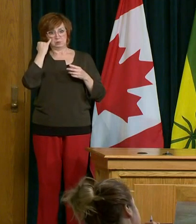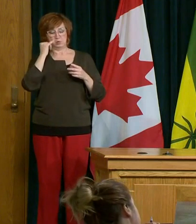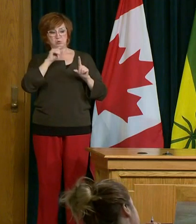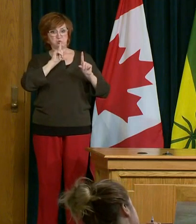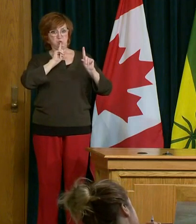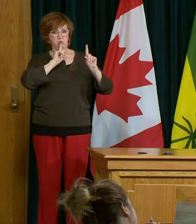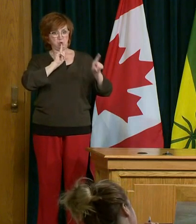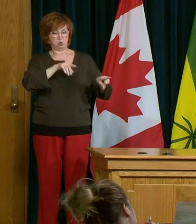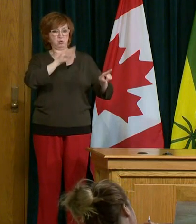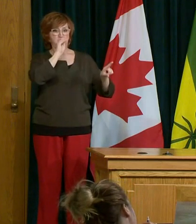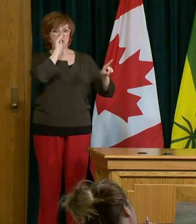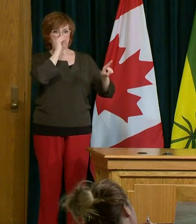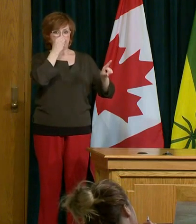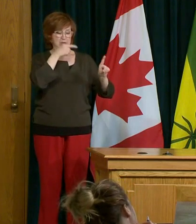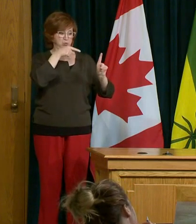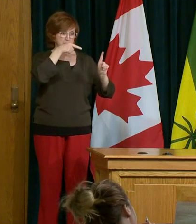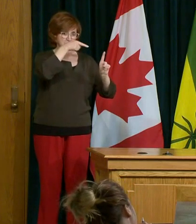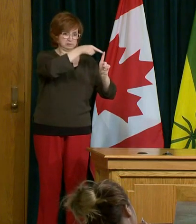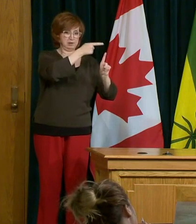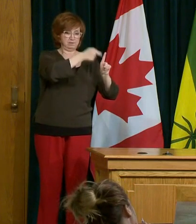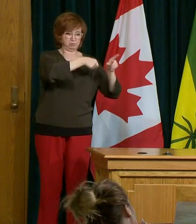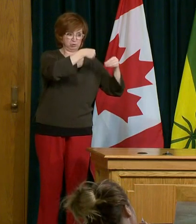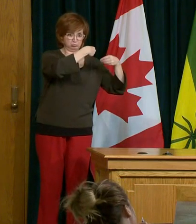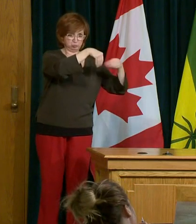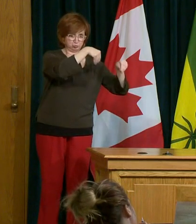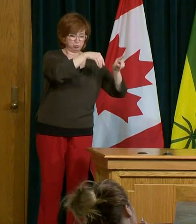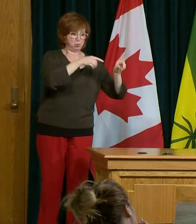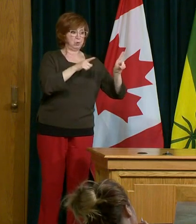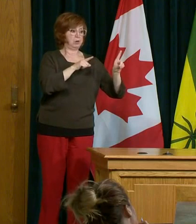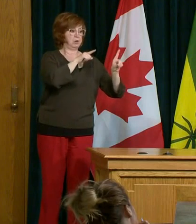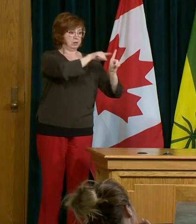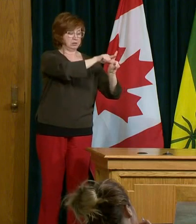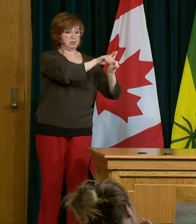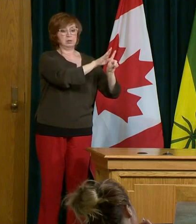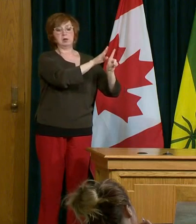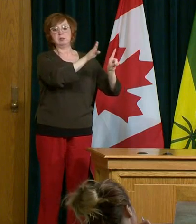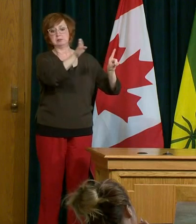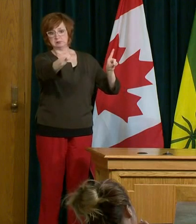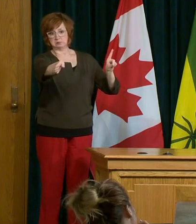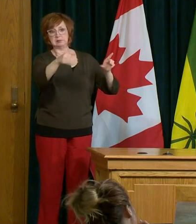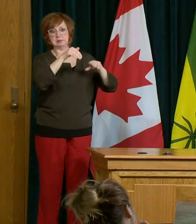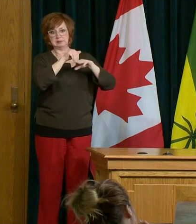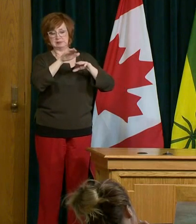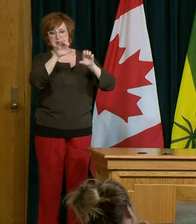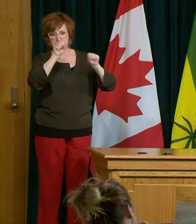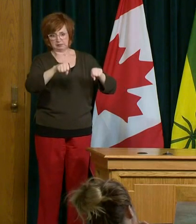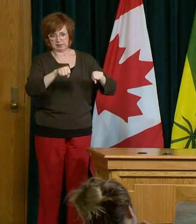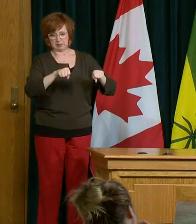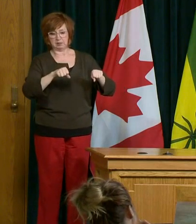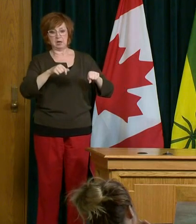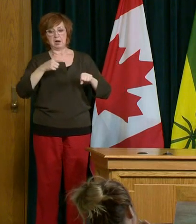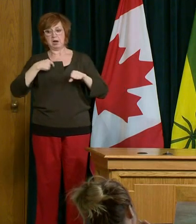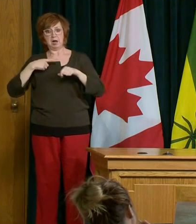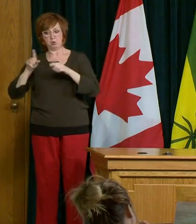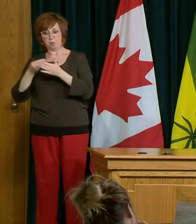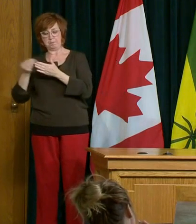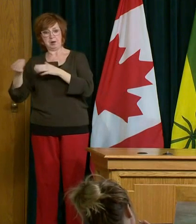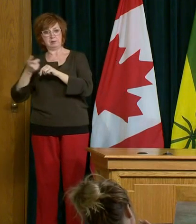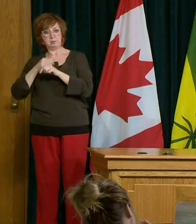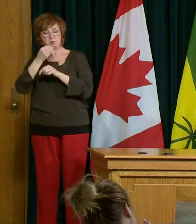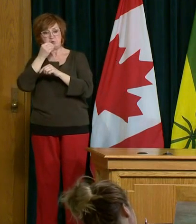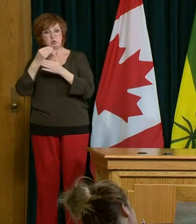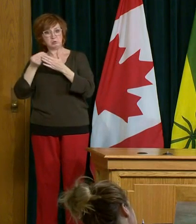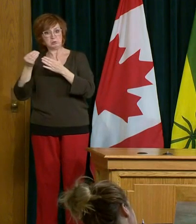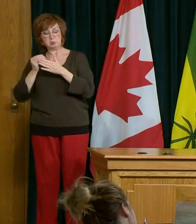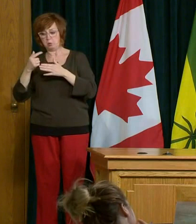that are not an infection risk can be sent, and that includes purchased floral arrangements and dry paper gifts